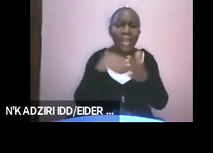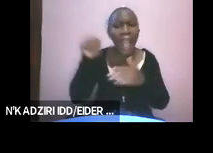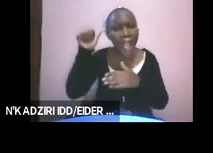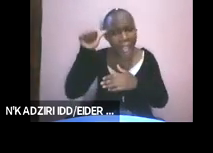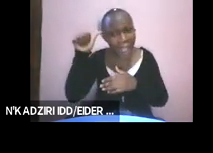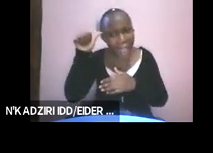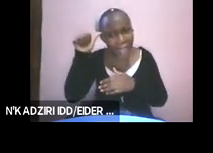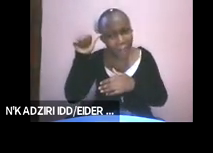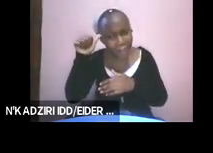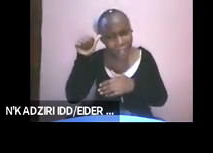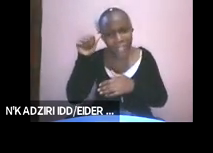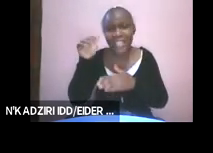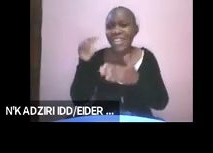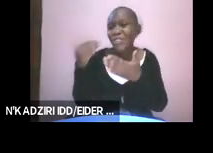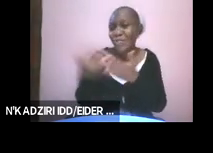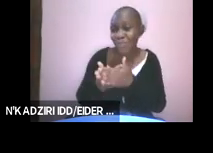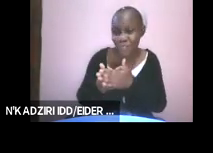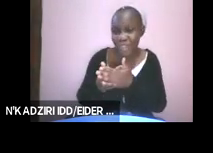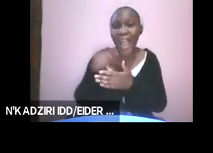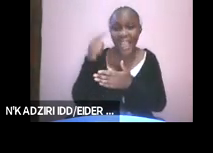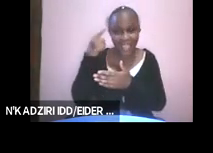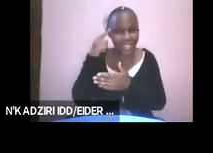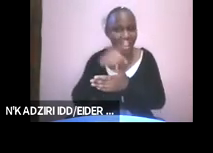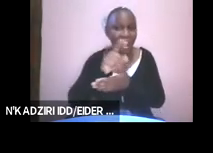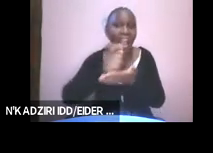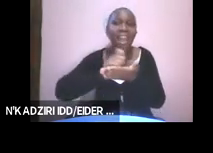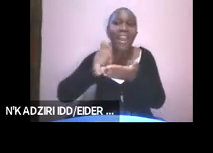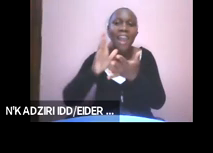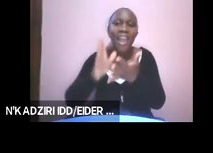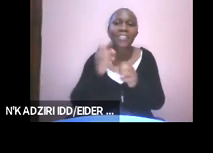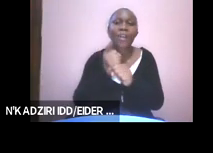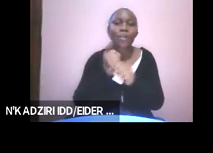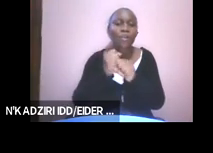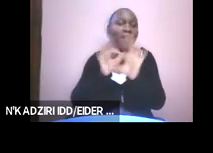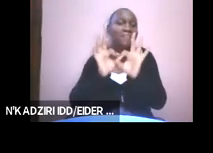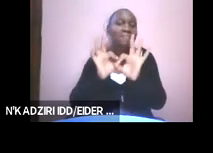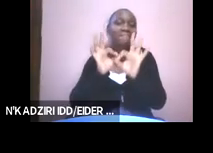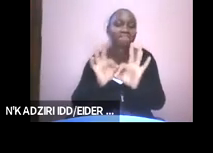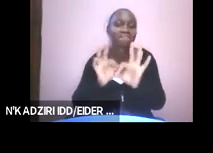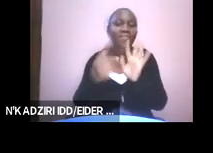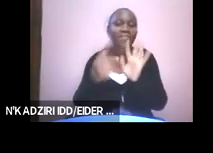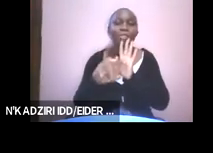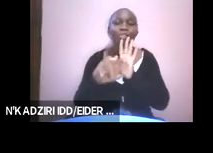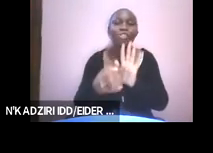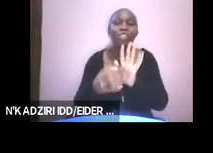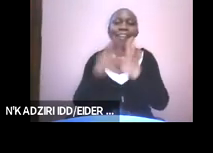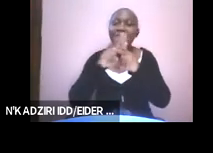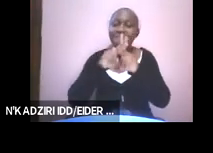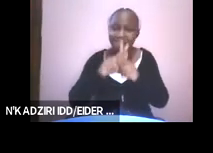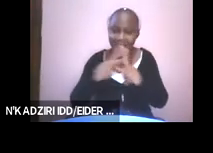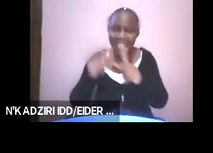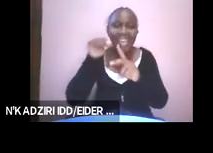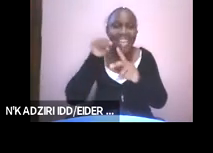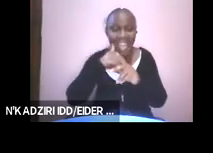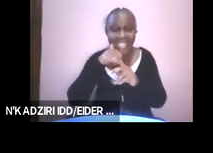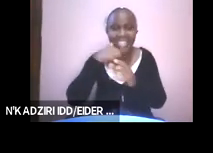new. I think the authors do a great job of setting a very good context from the